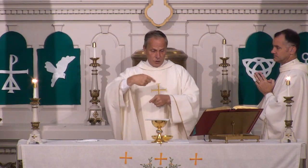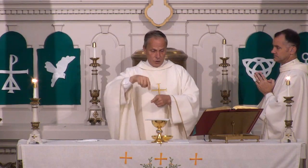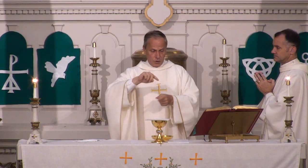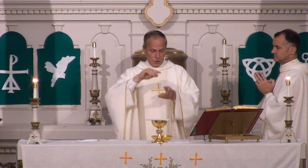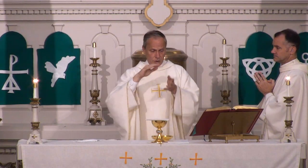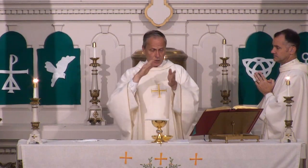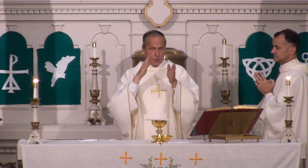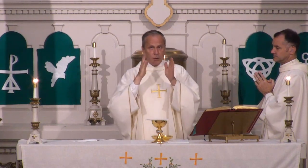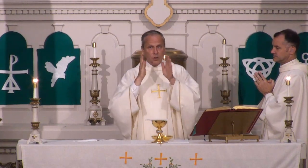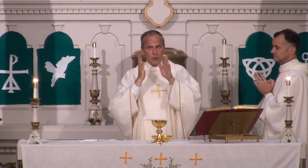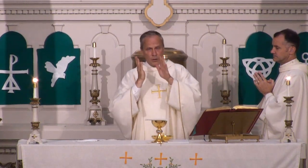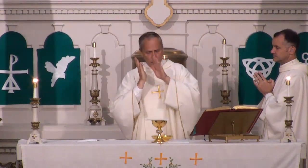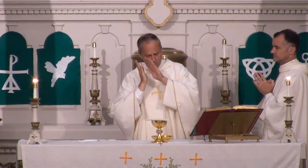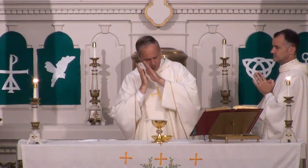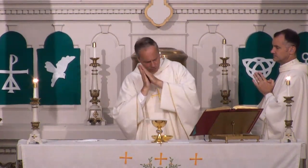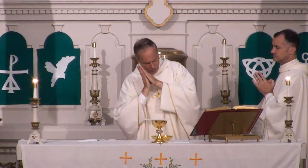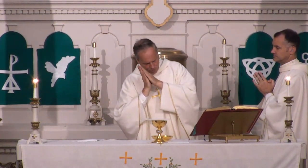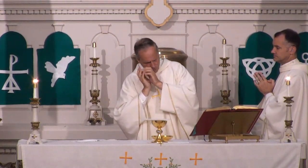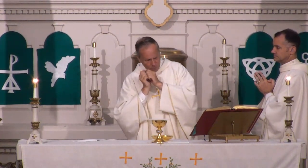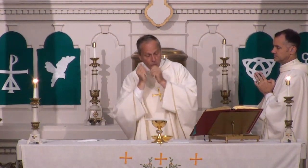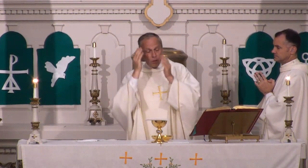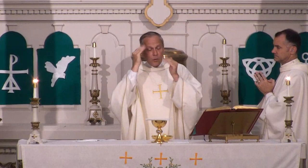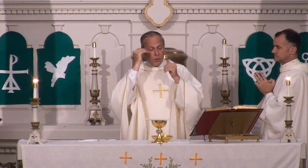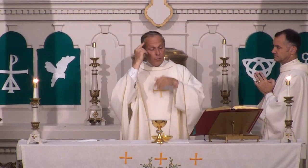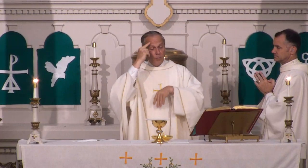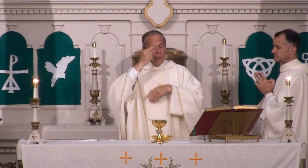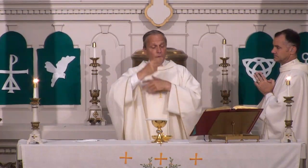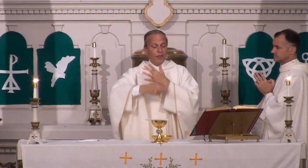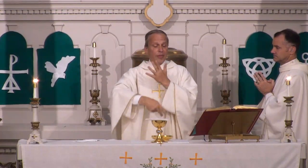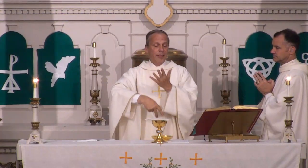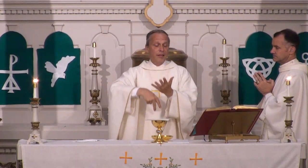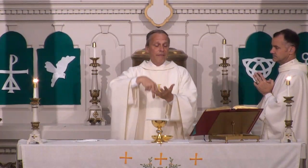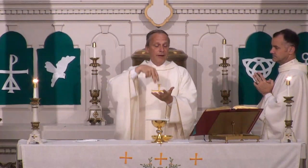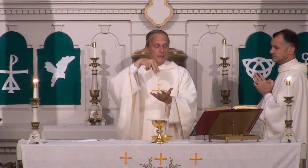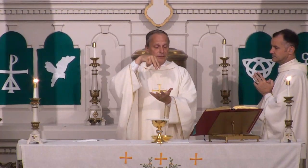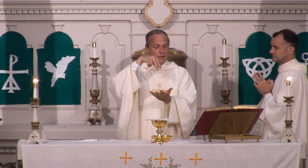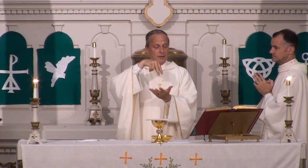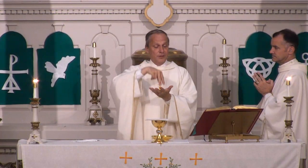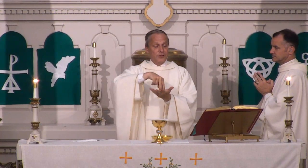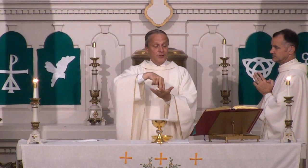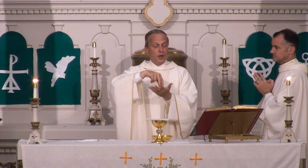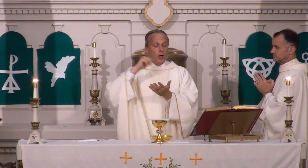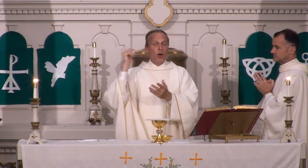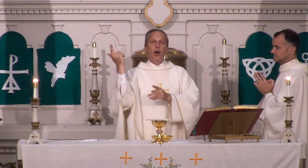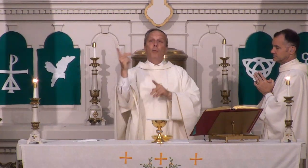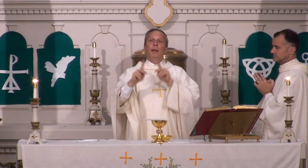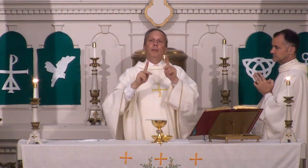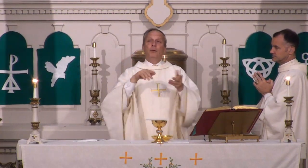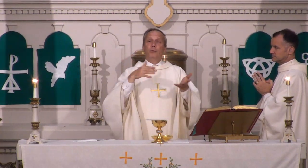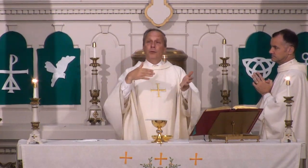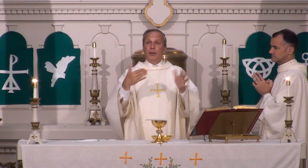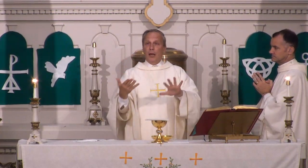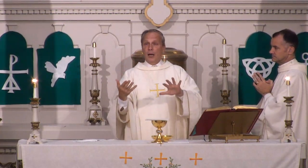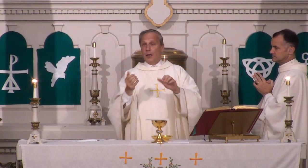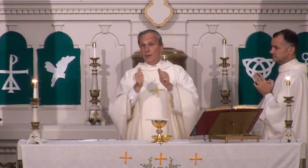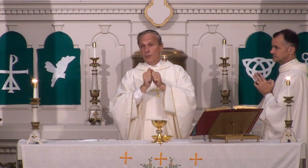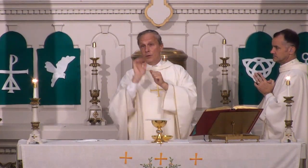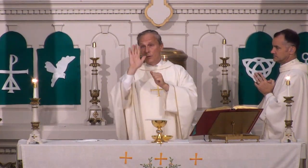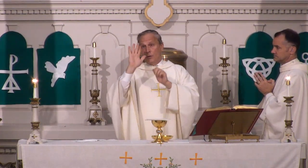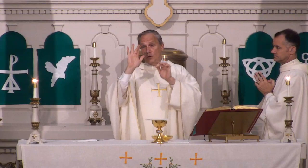Remember also our brothers and sisters who have fallen asleep in the hope of the resurrection, and all who have died in